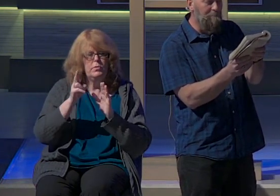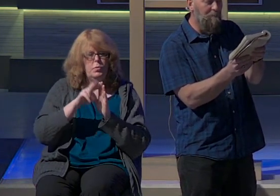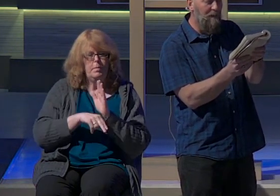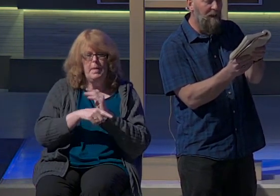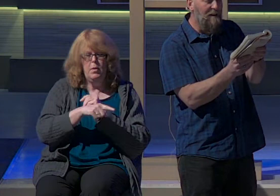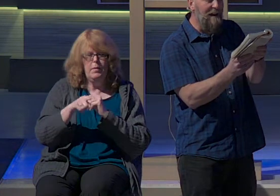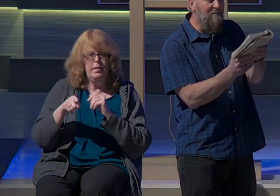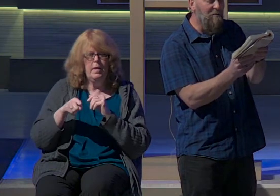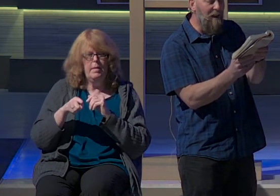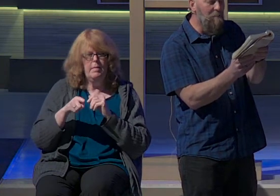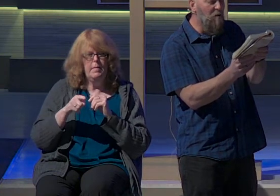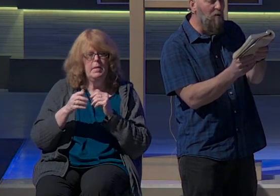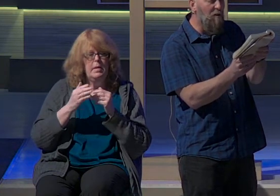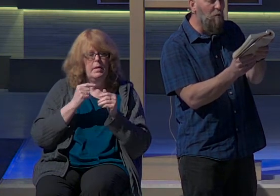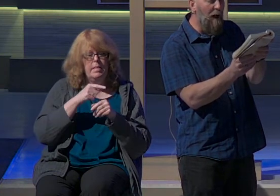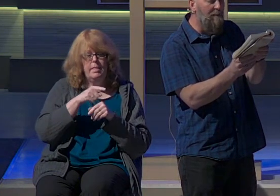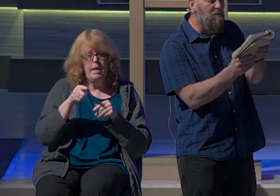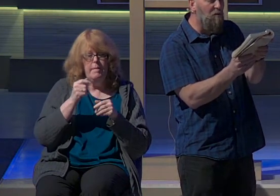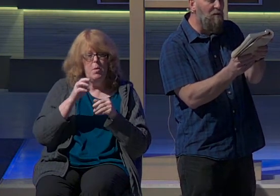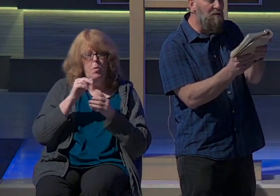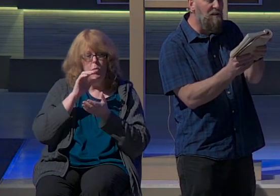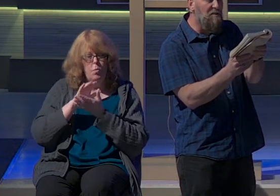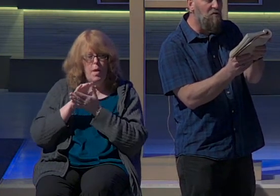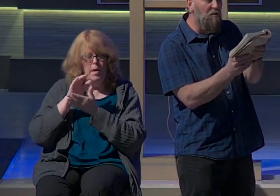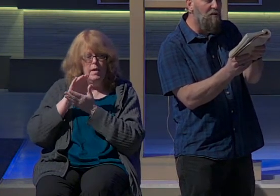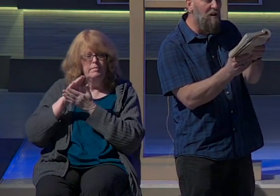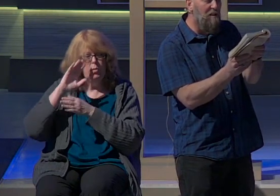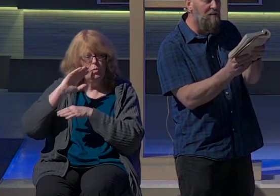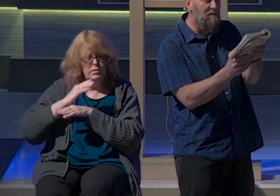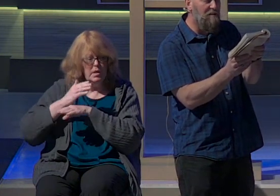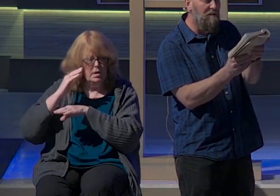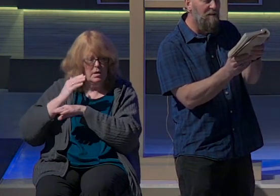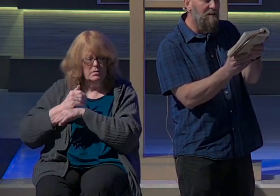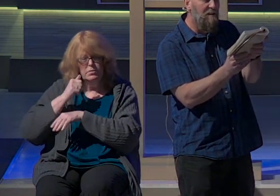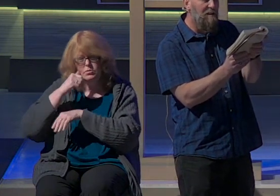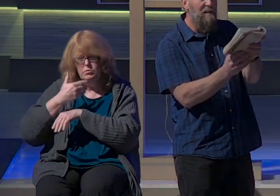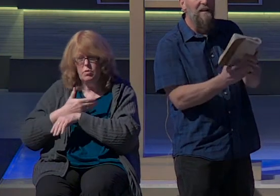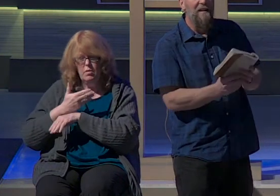them. Neither them, nor their wives, nor their sons, nor their daughters.